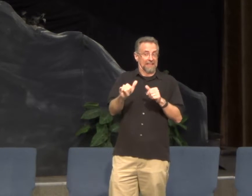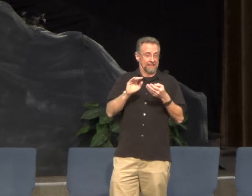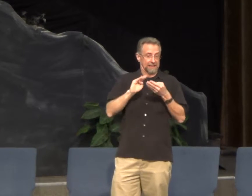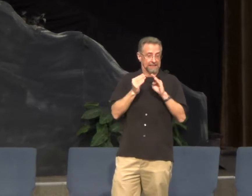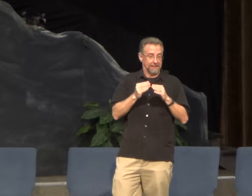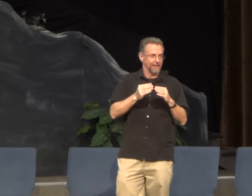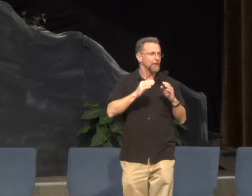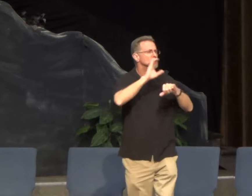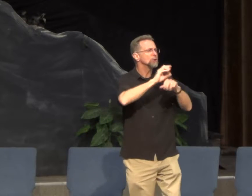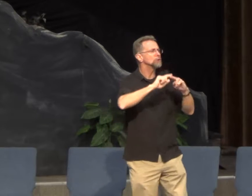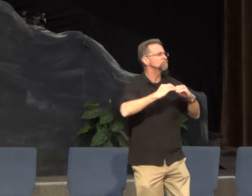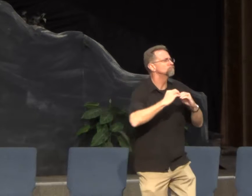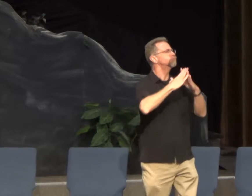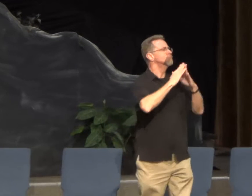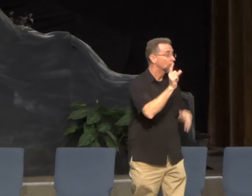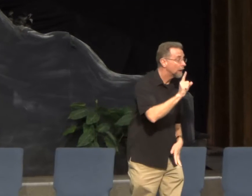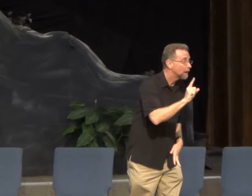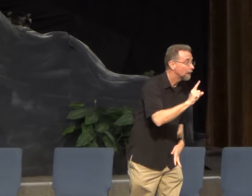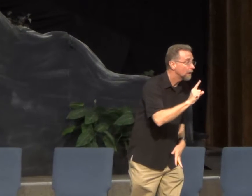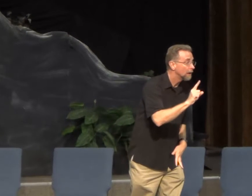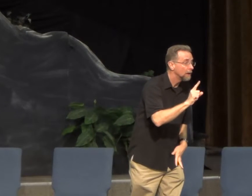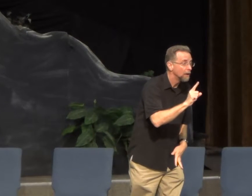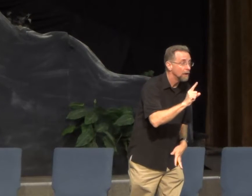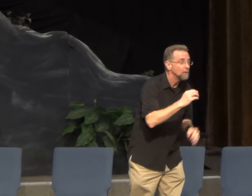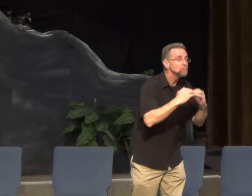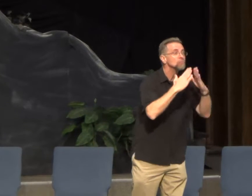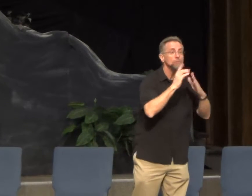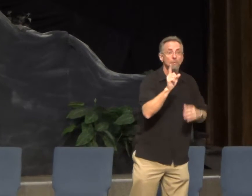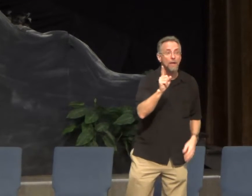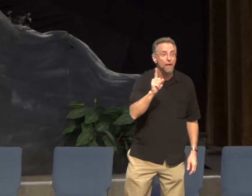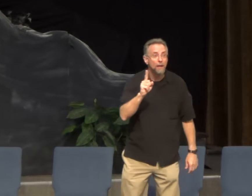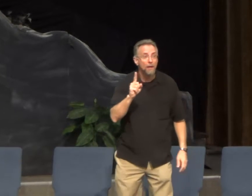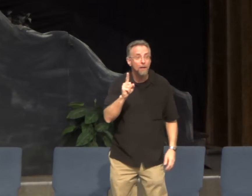There weren't a lot of people in that city. The church was established. Where?